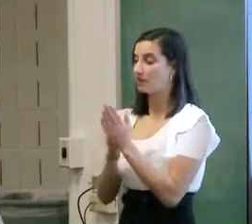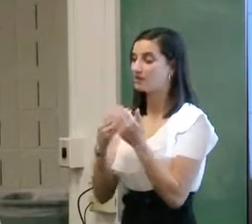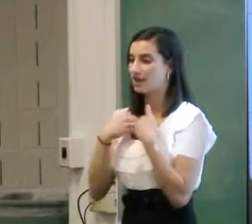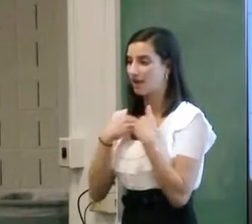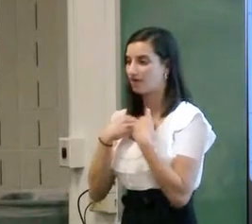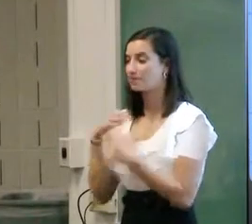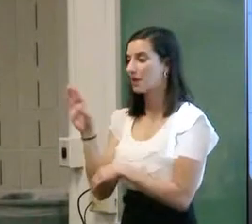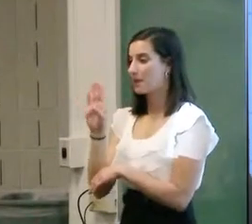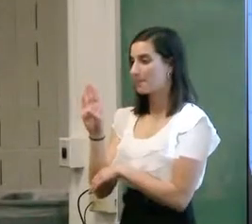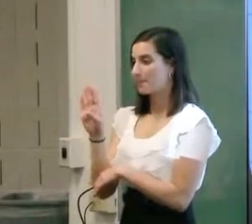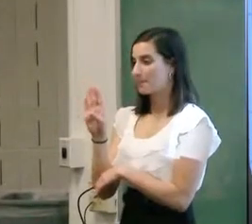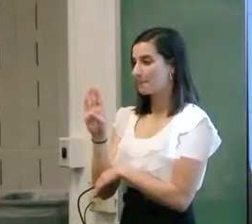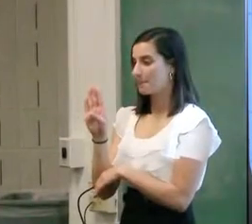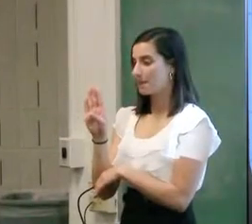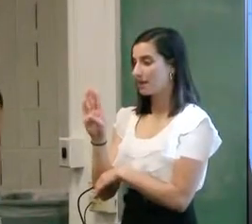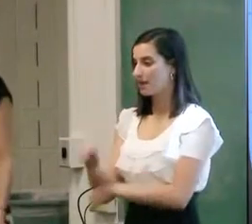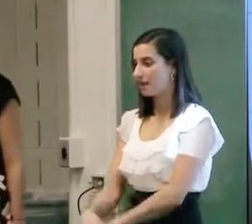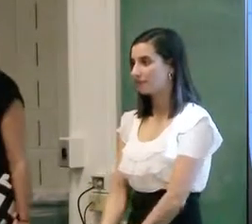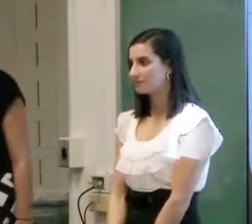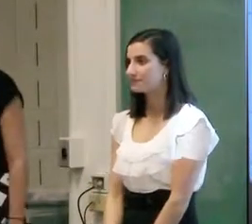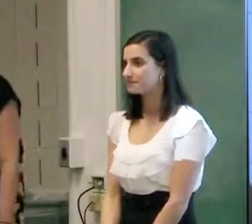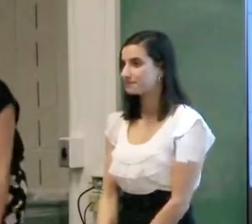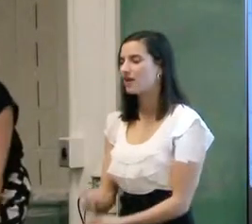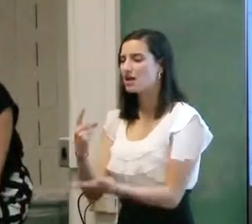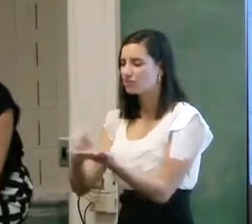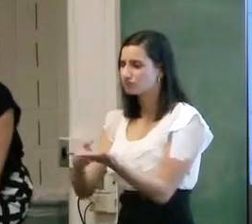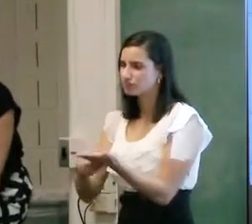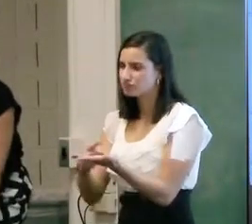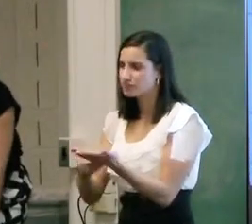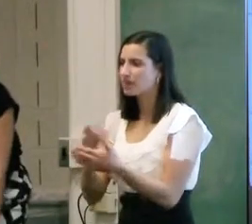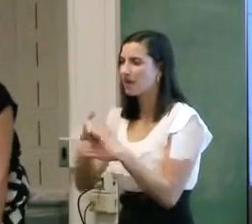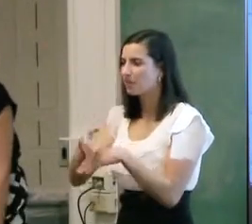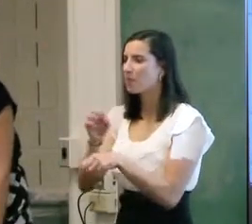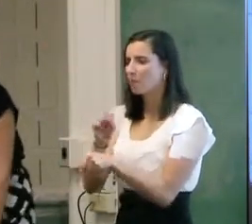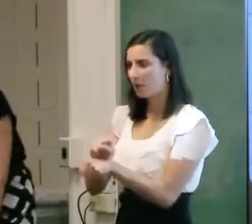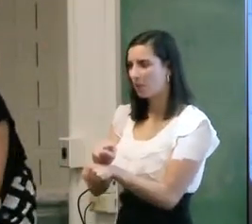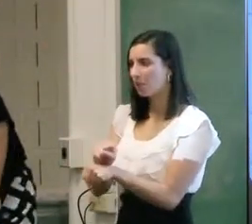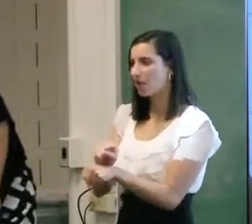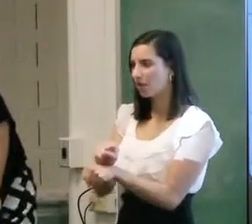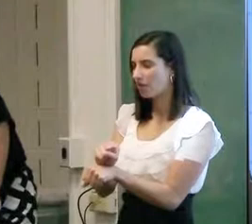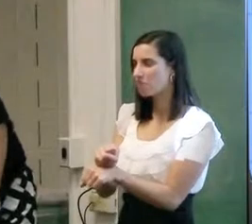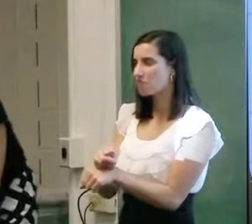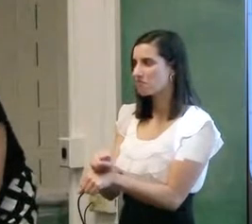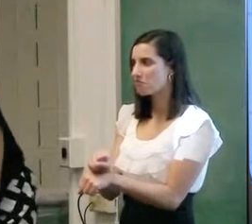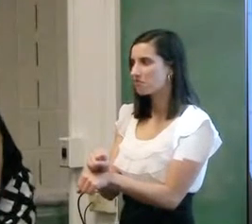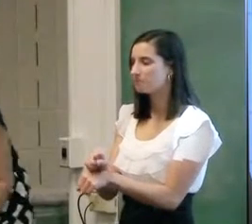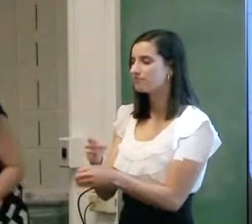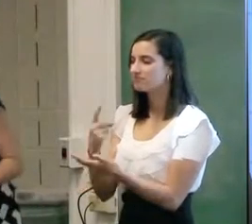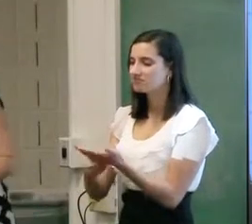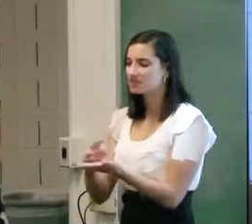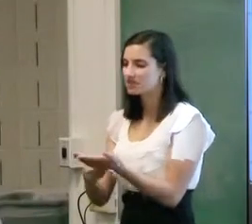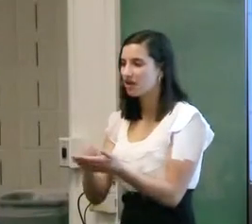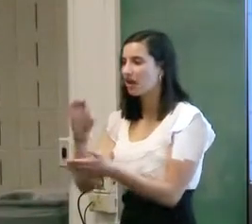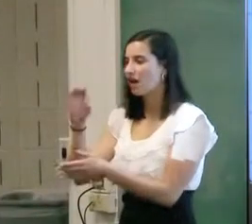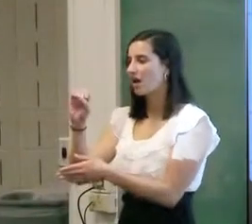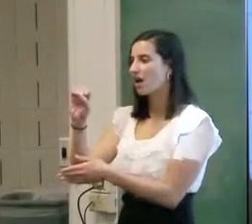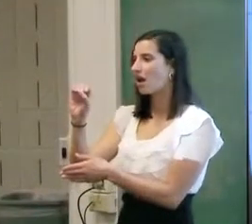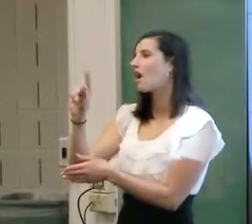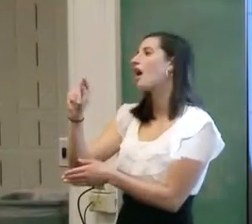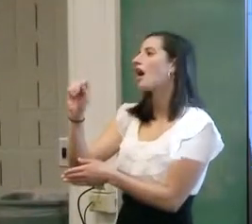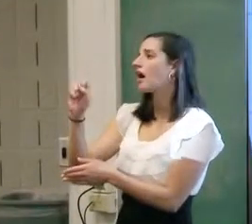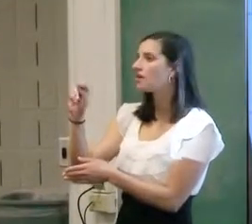For B work, which mostly consisted of debriefing after appointments, we would talk about content,